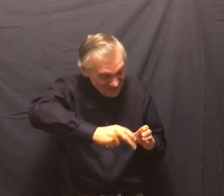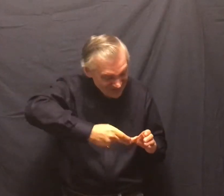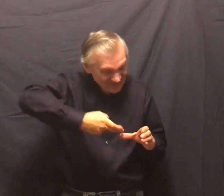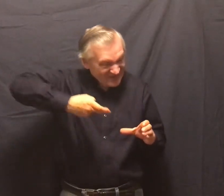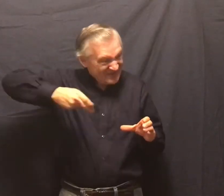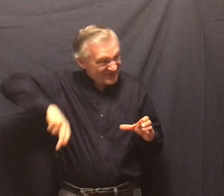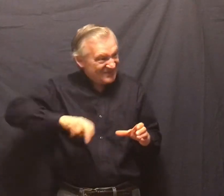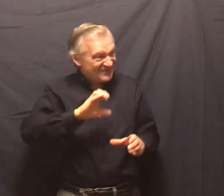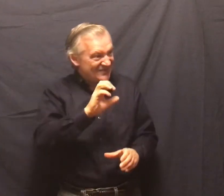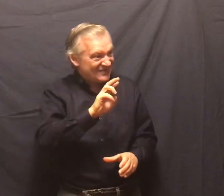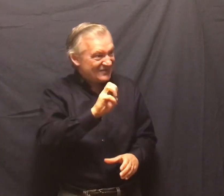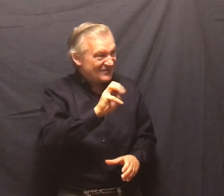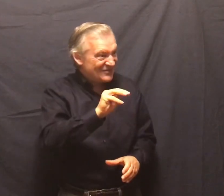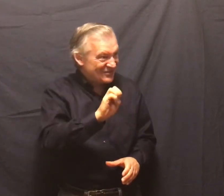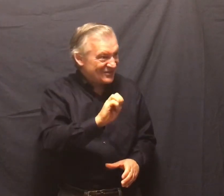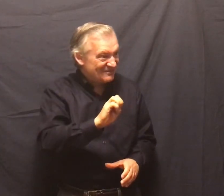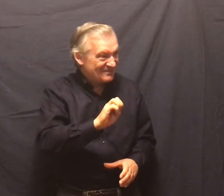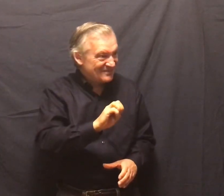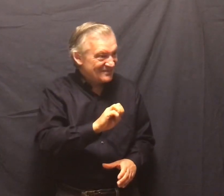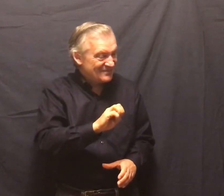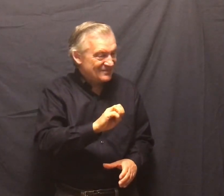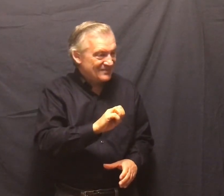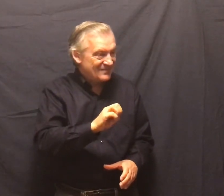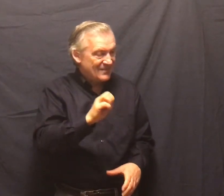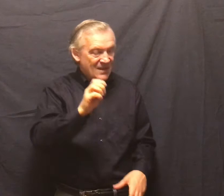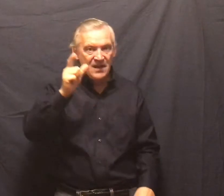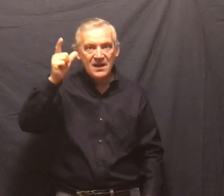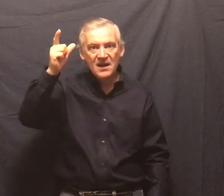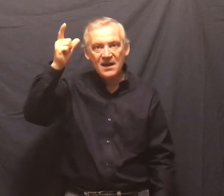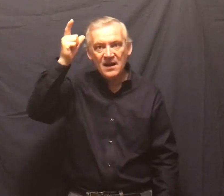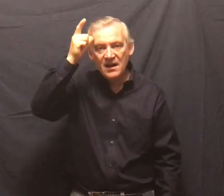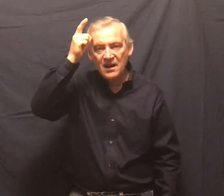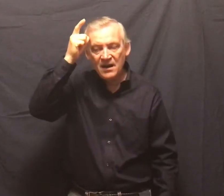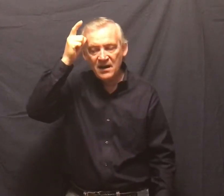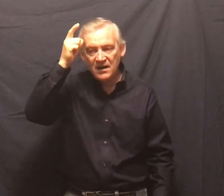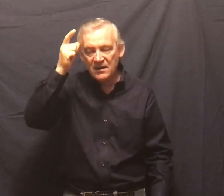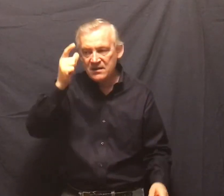Lenny watched him with wide eyes, and old Candy watched him too.